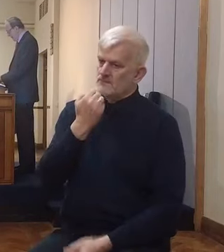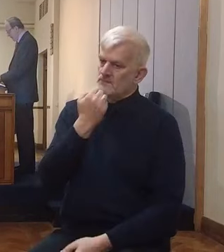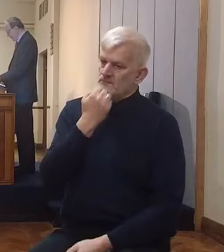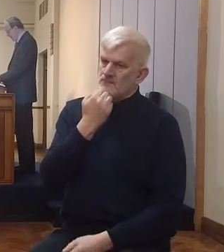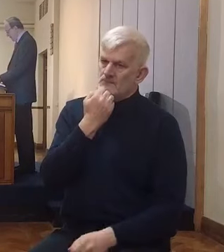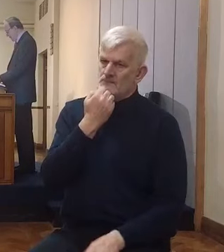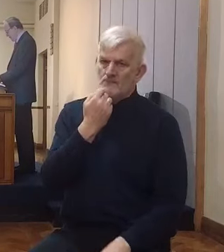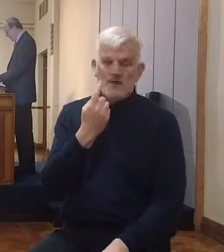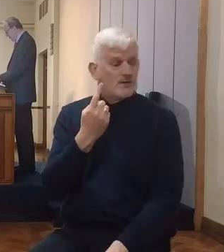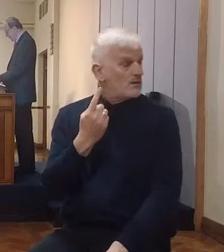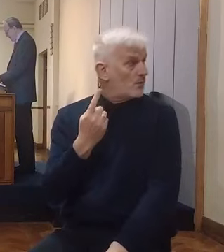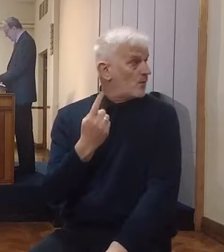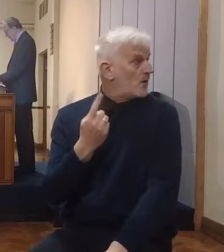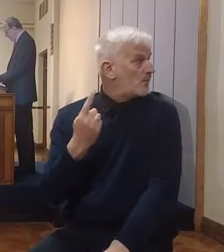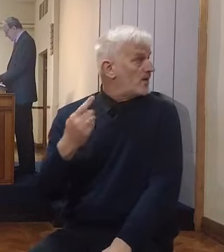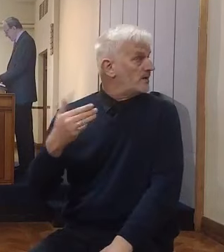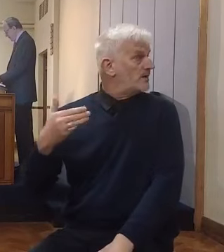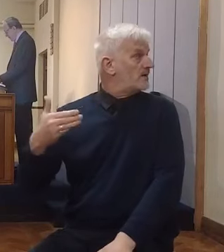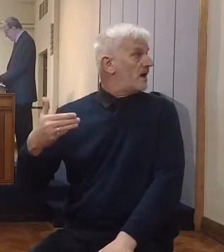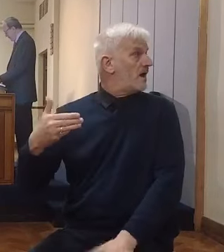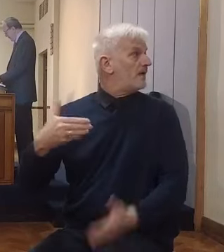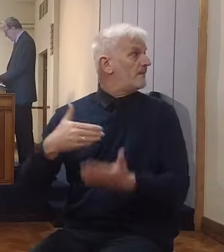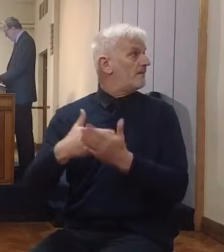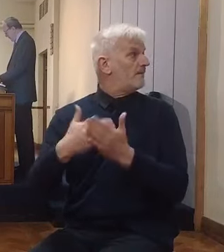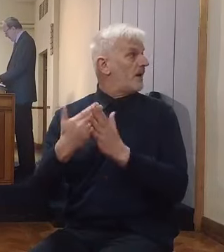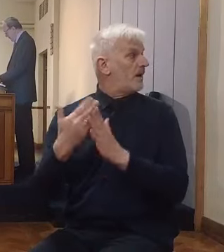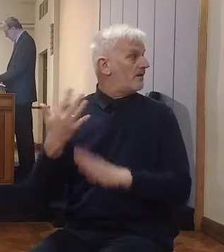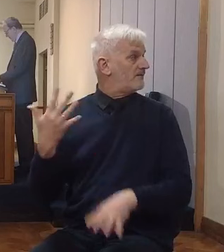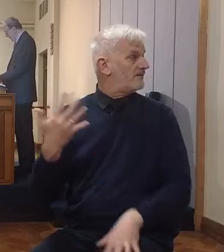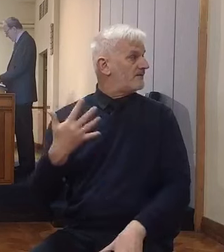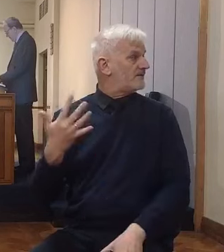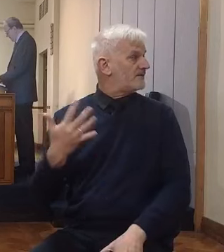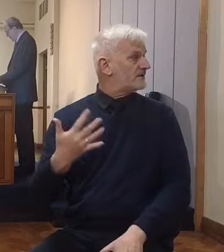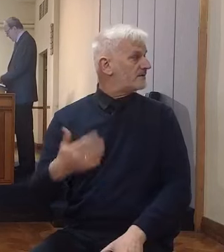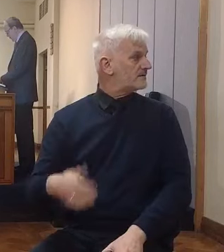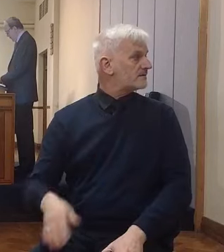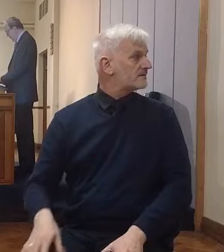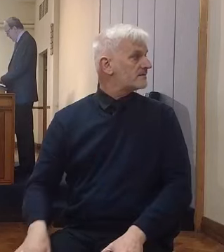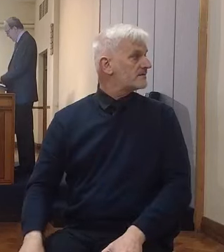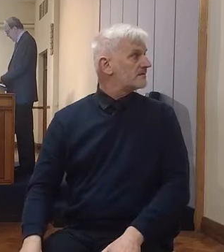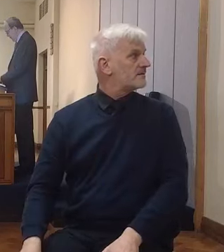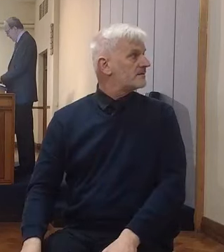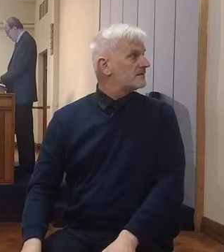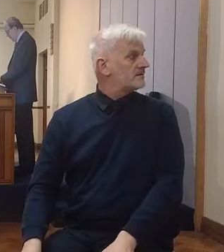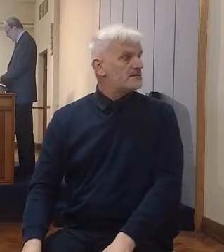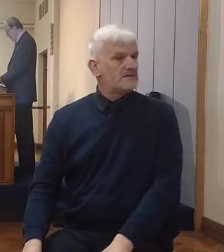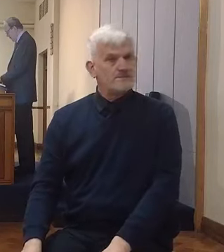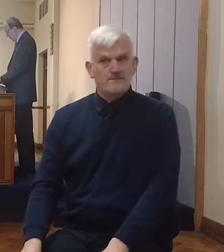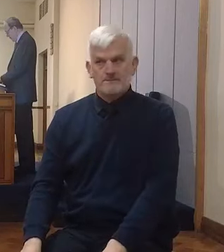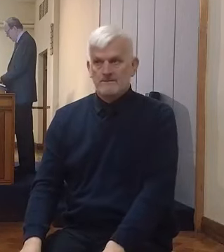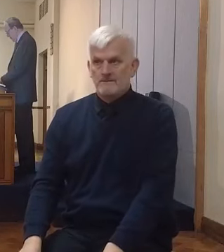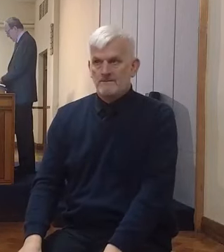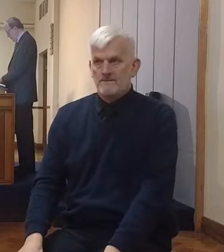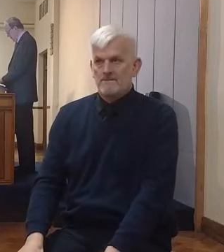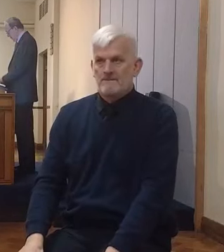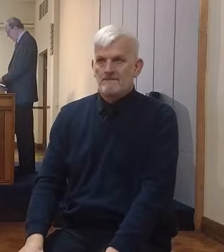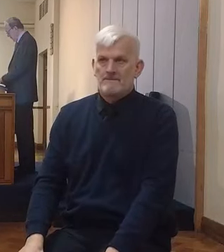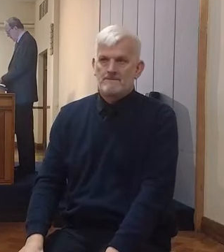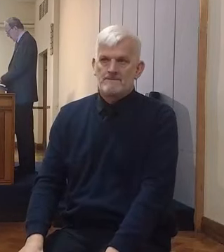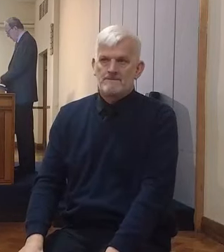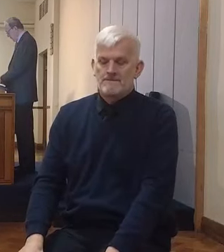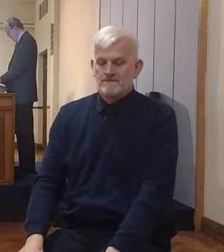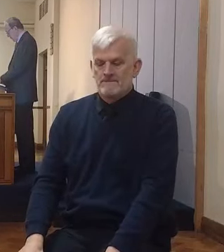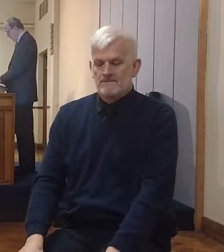number 119, part 15. Hymn 119,